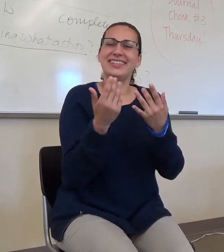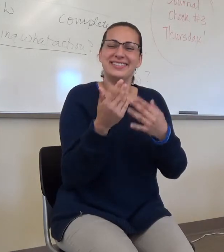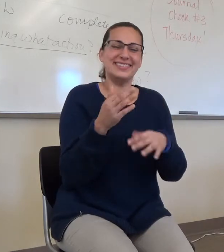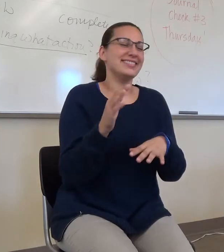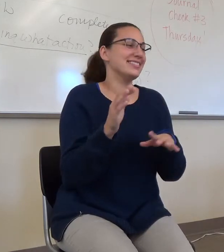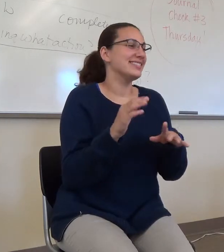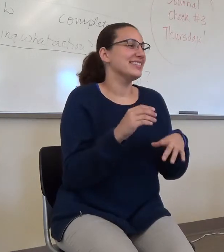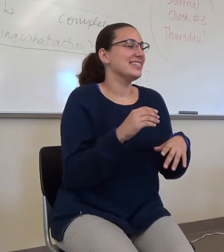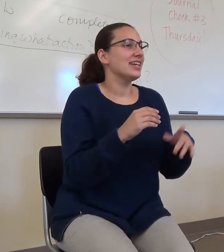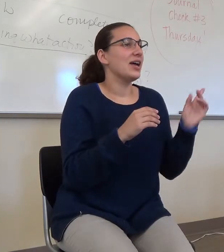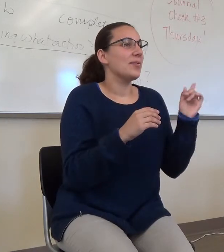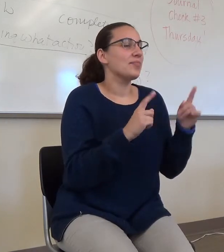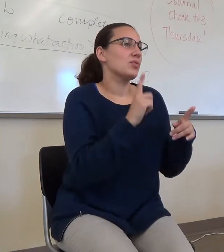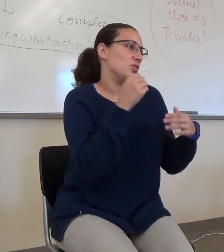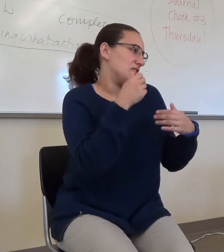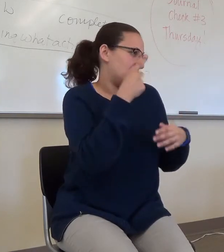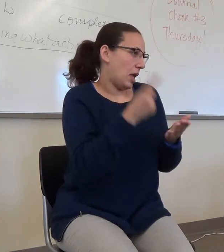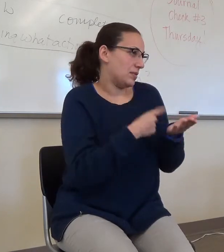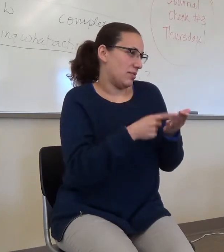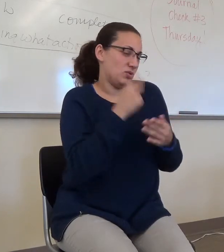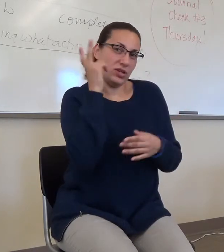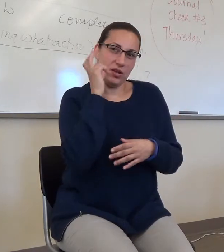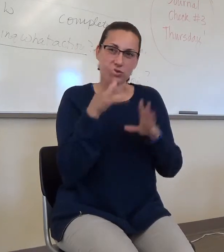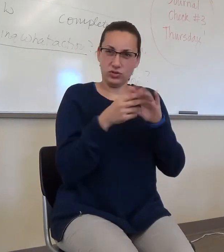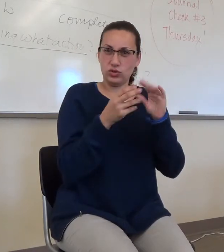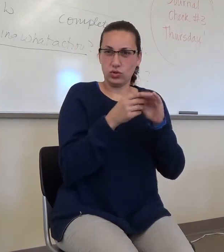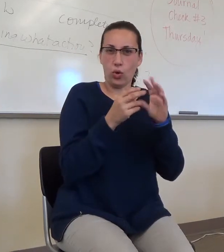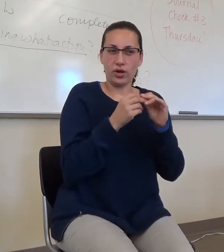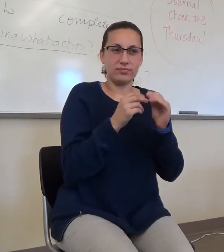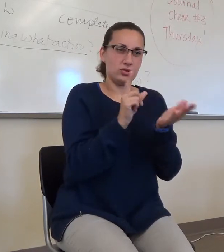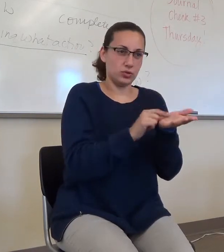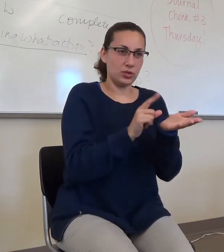stories, okay? And you kind of don't want to,